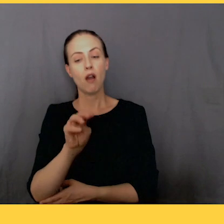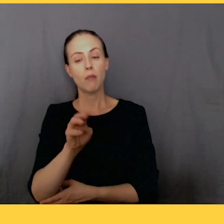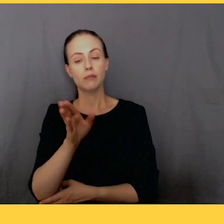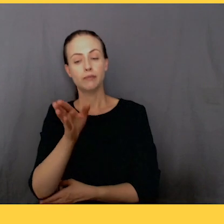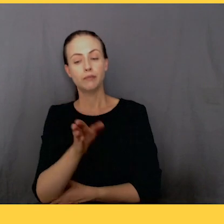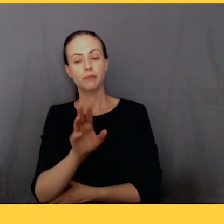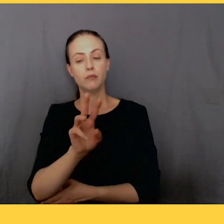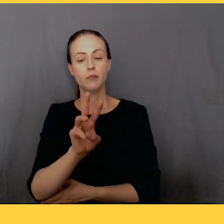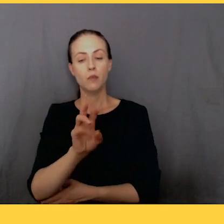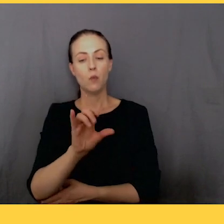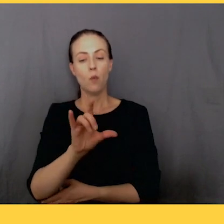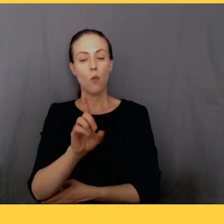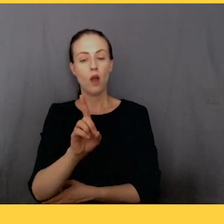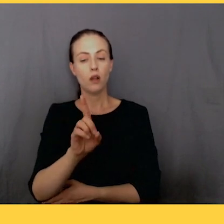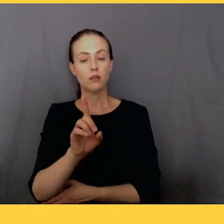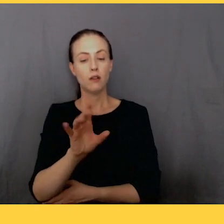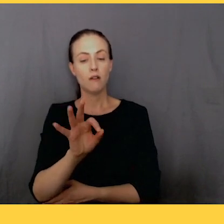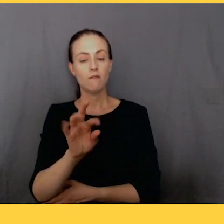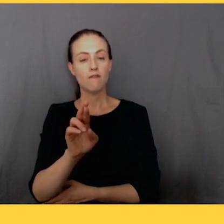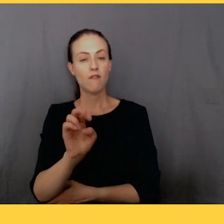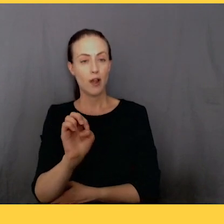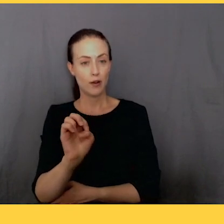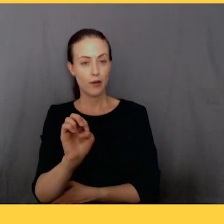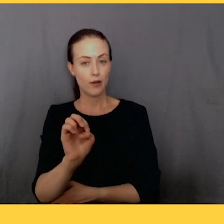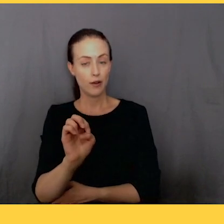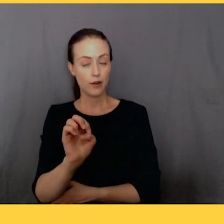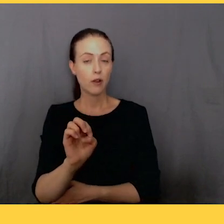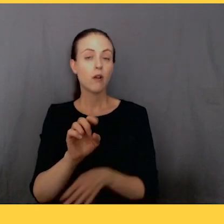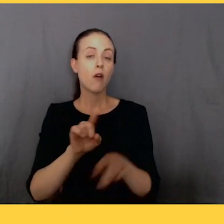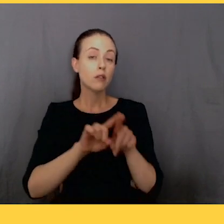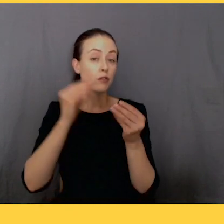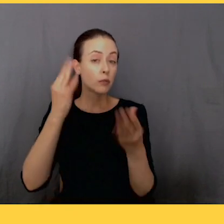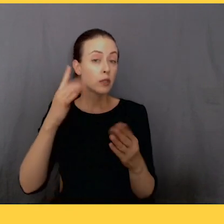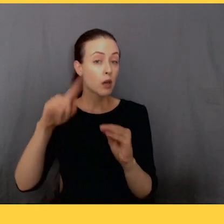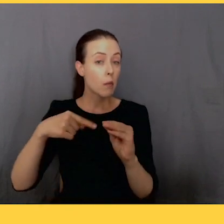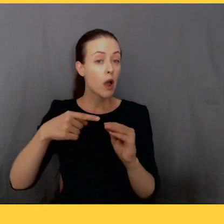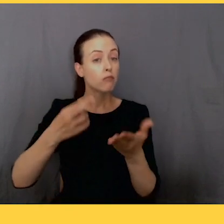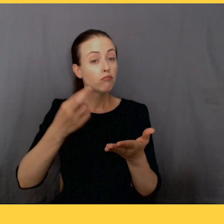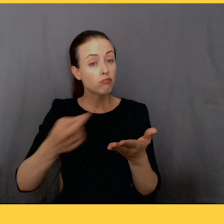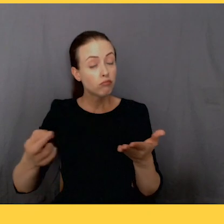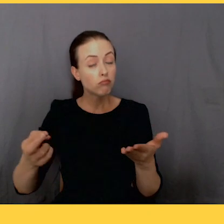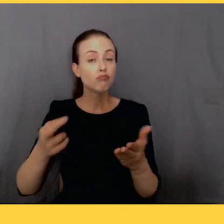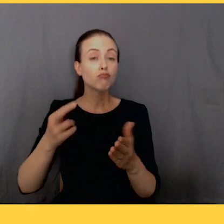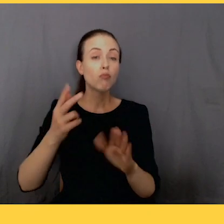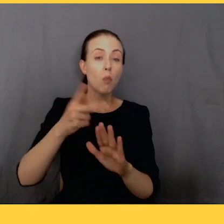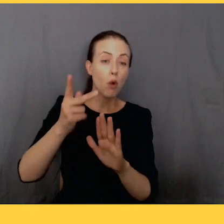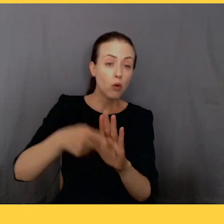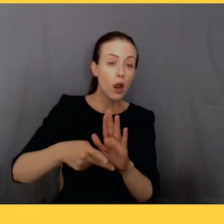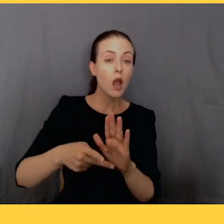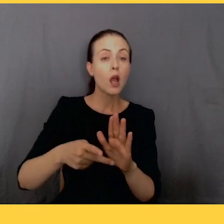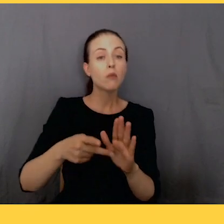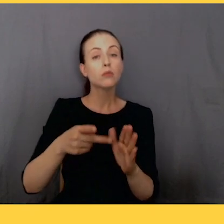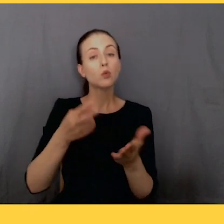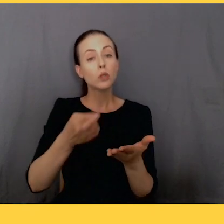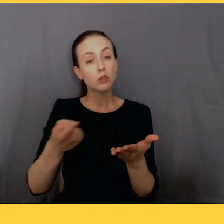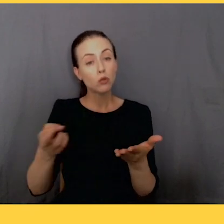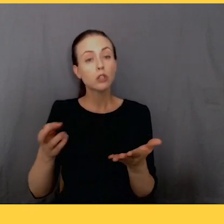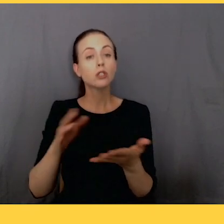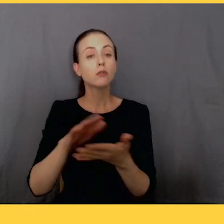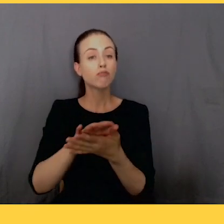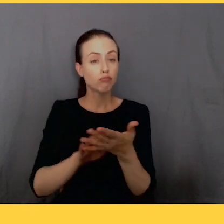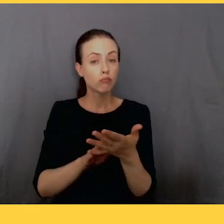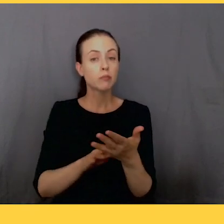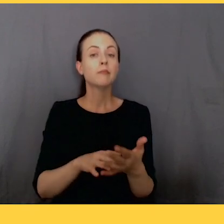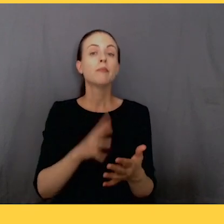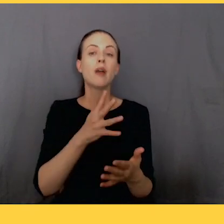sce.com/wildfire. You also find our programs and rebates there. And in addition, you'll find some checklists on how to